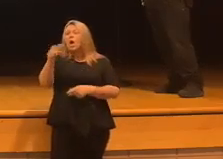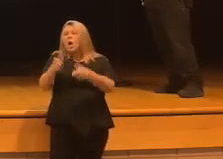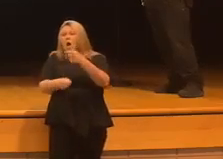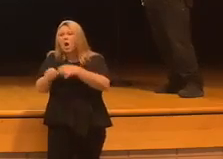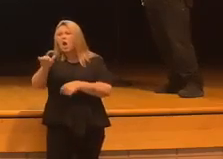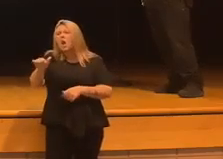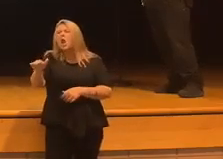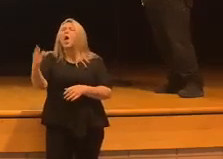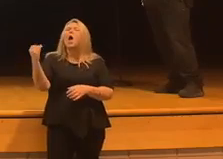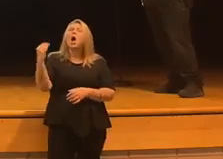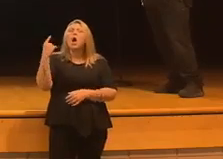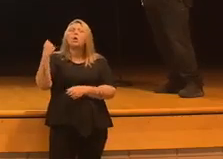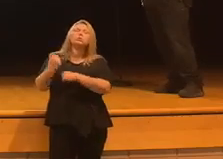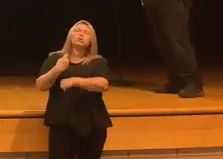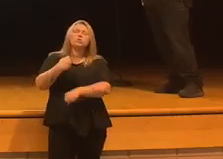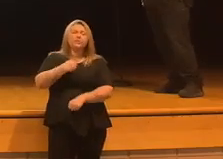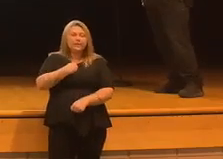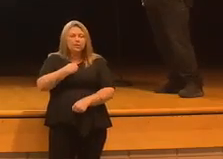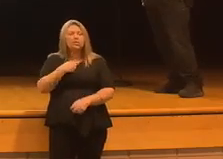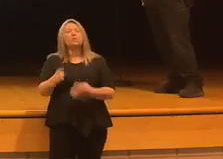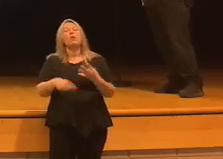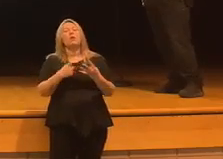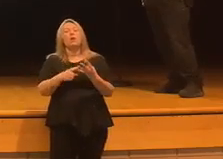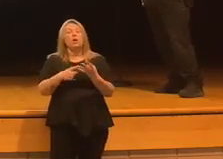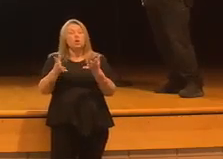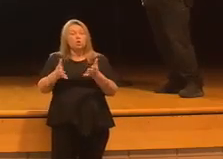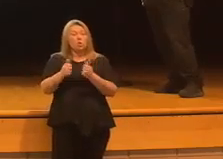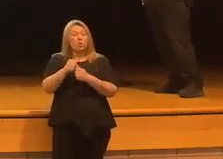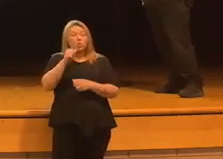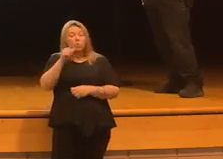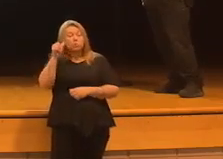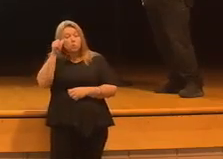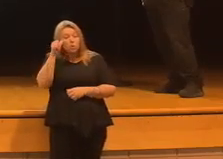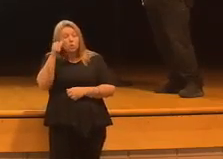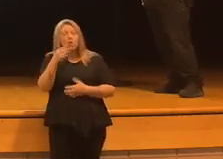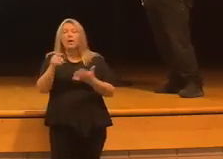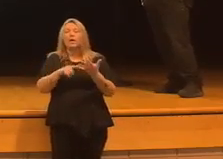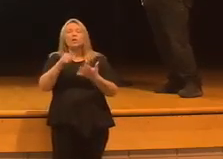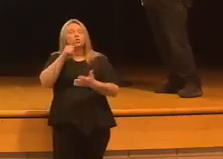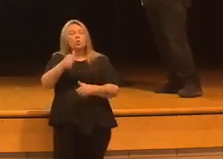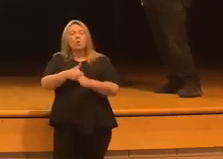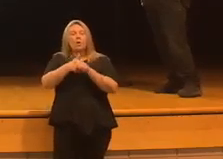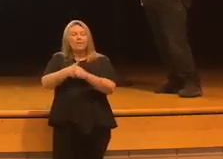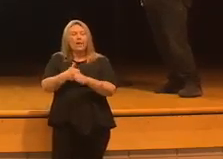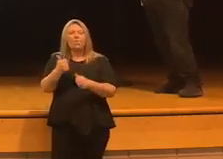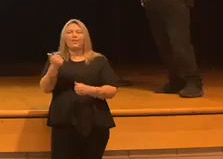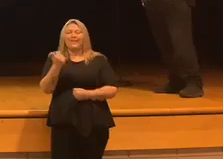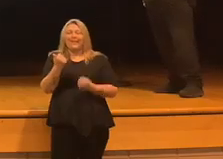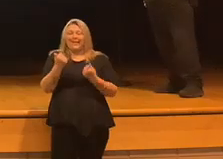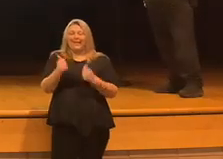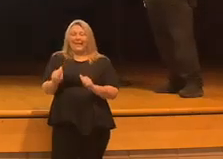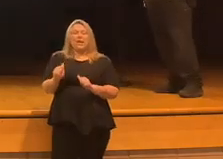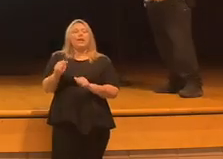an image. Talk to an adult. And do not comply with any sex extortion demands.